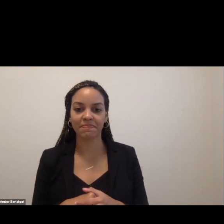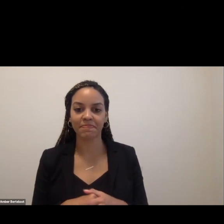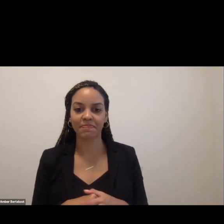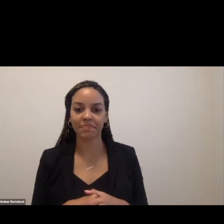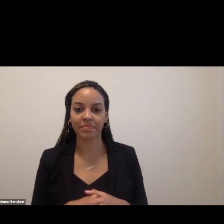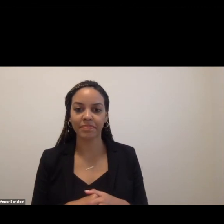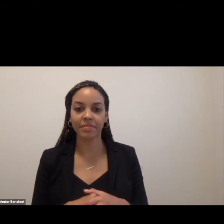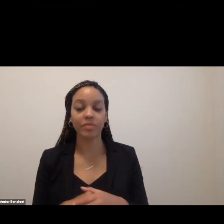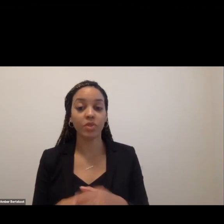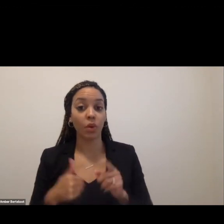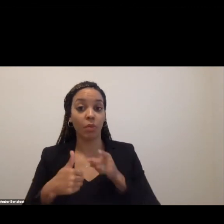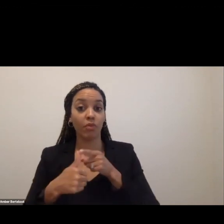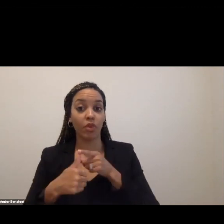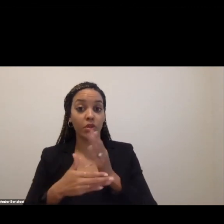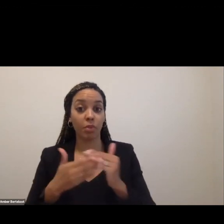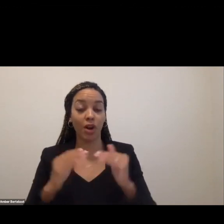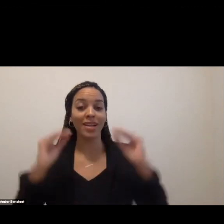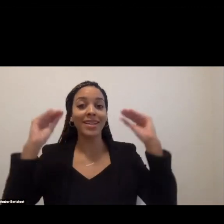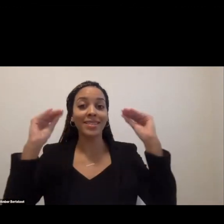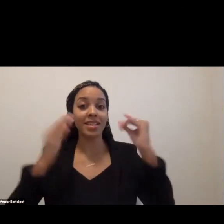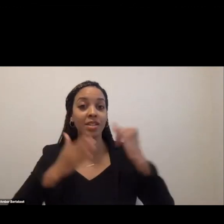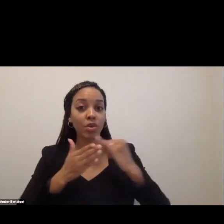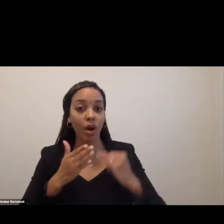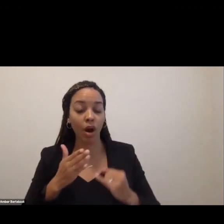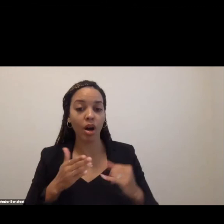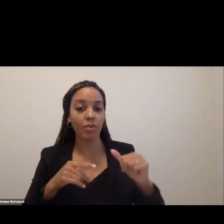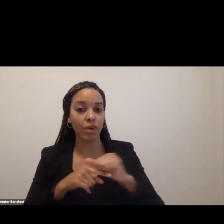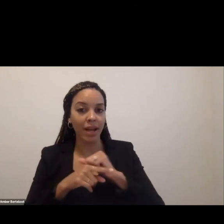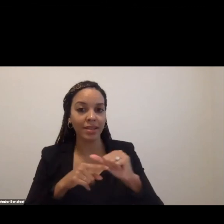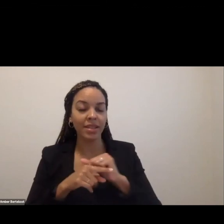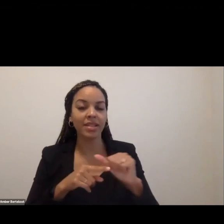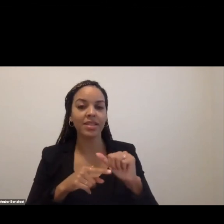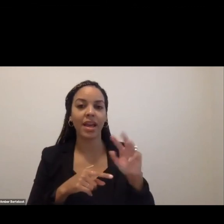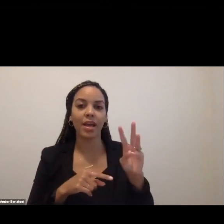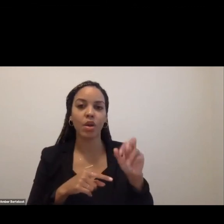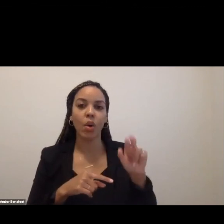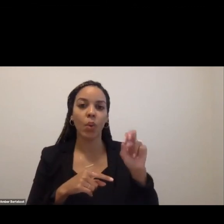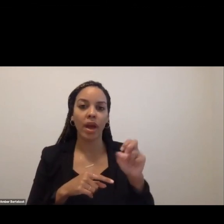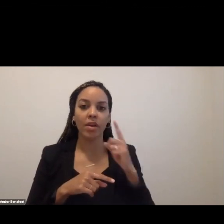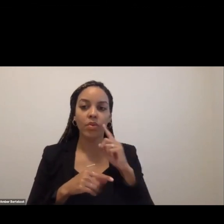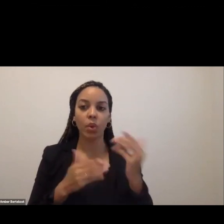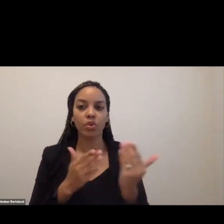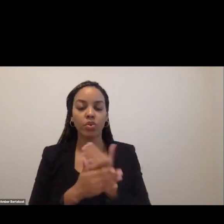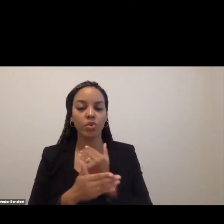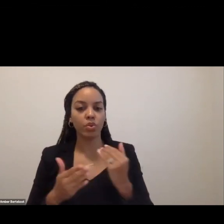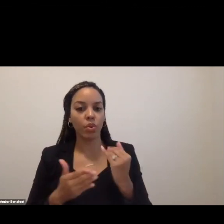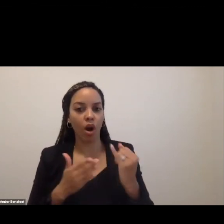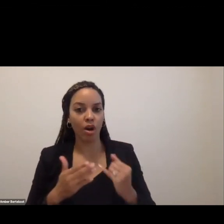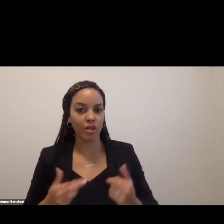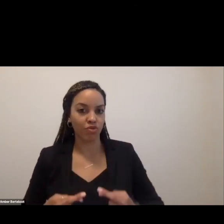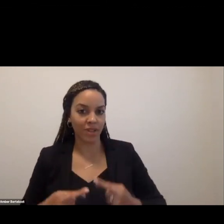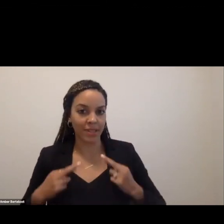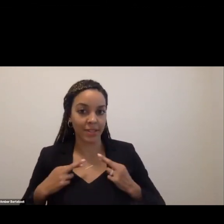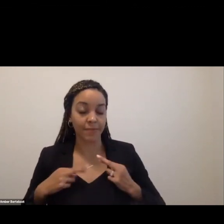Part 1, Changing Art Practices and the Wave of New Artist Residencies. In the